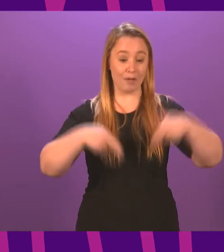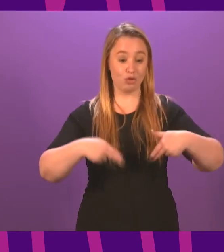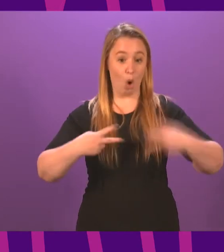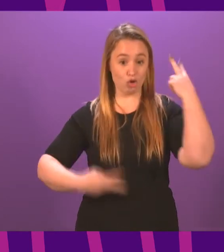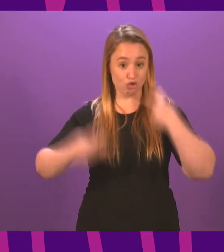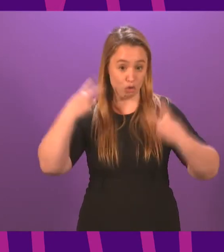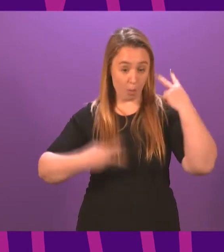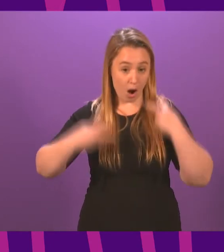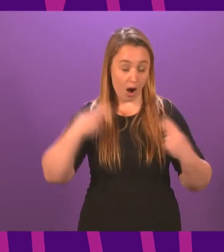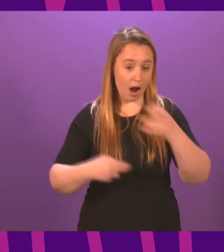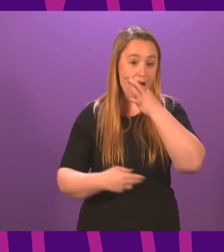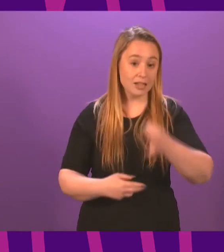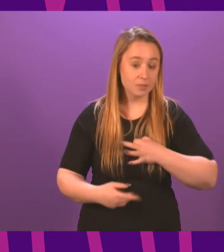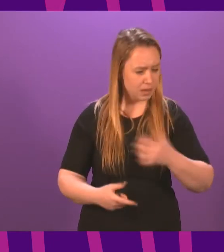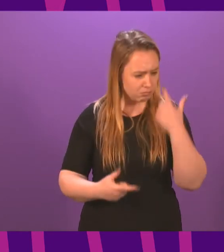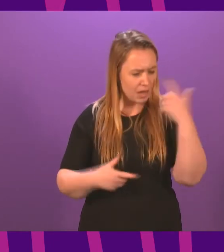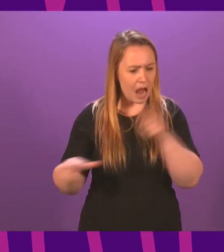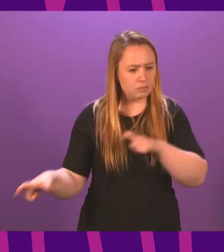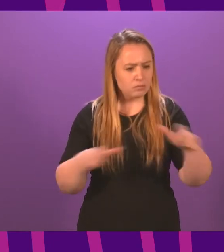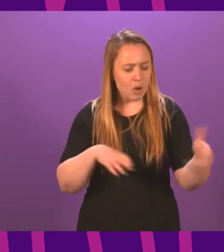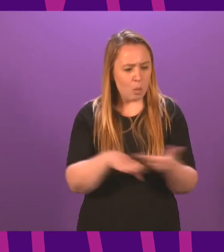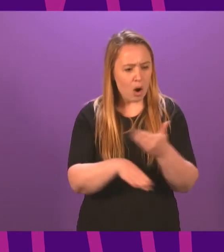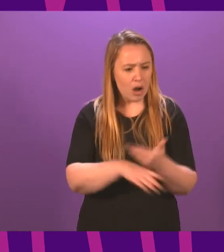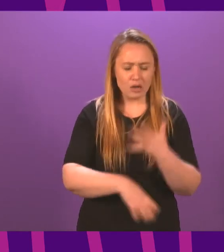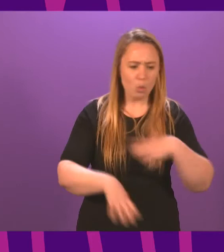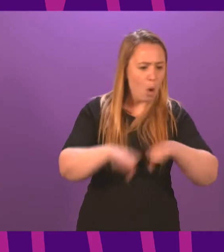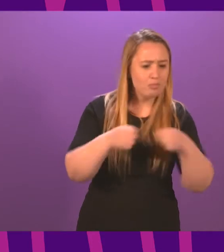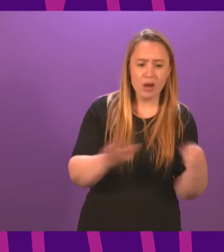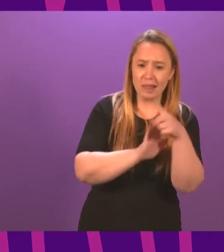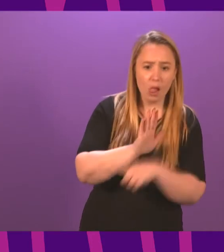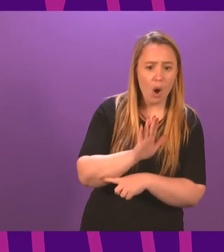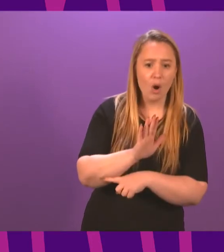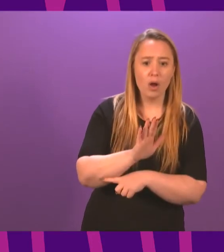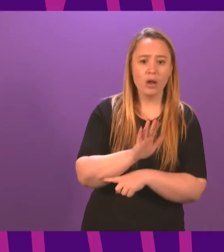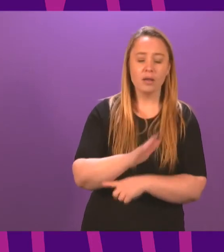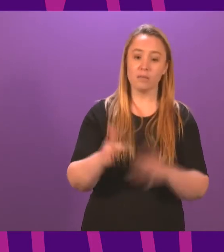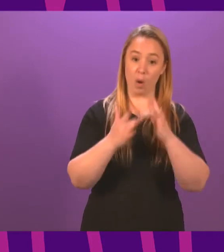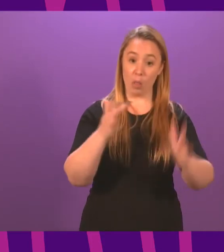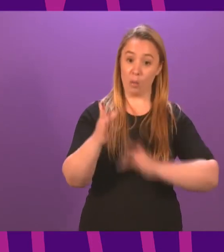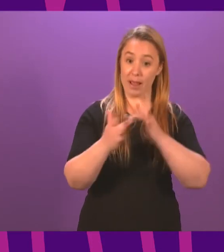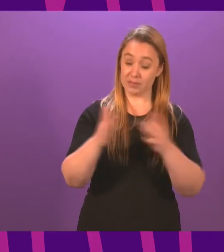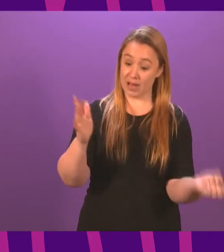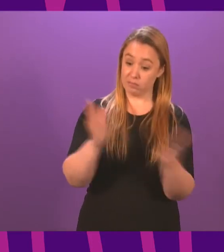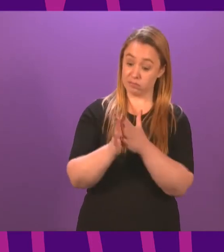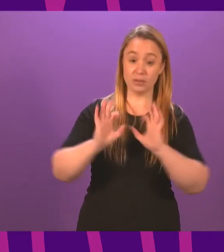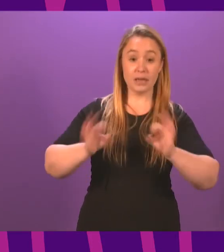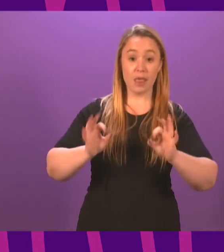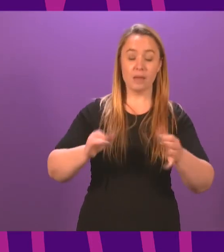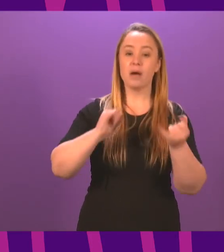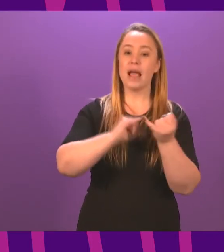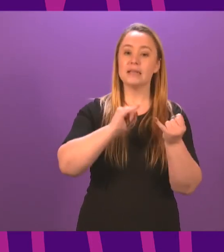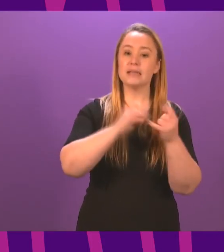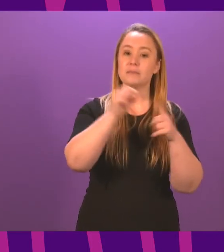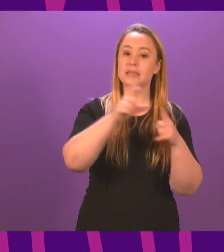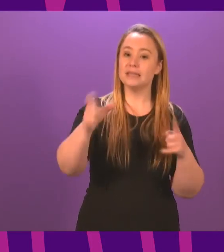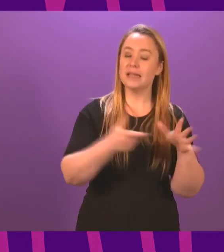who asked me if she could still work. She was frightened she would break the law. It wasn't on the website, but the SPCCA told